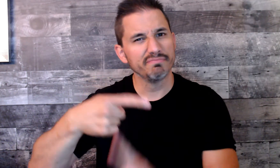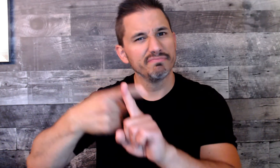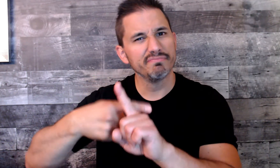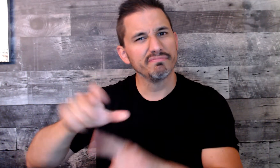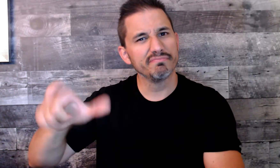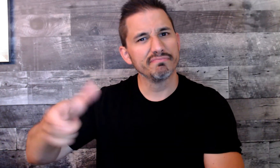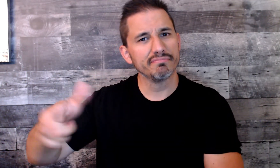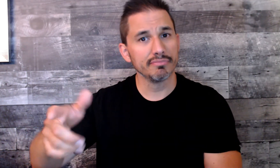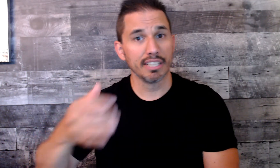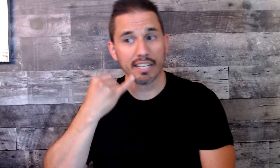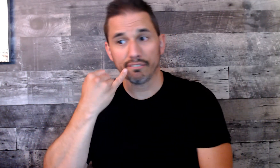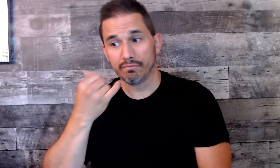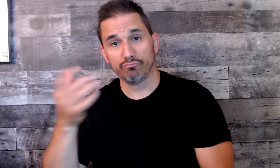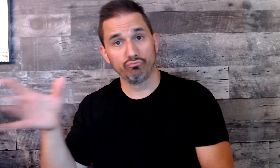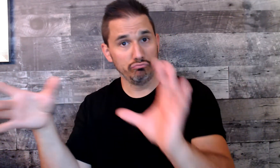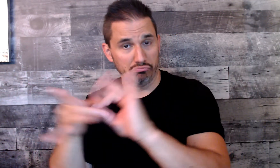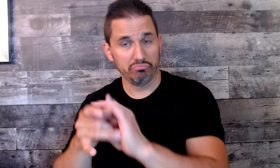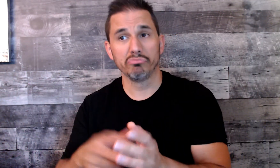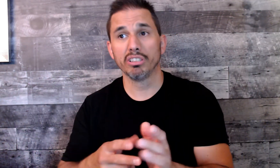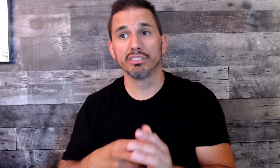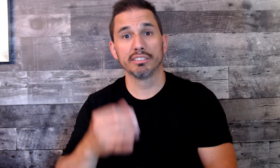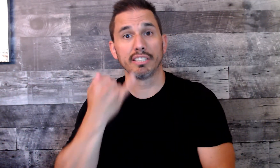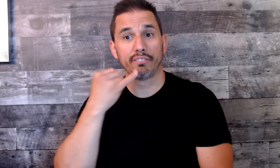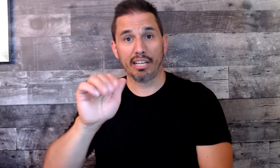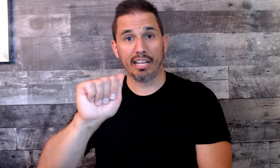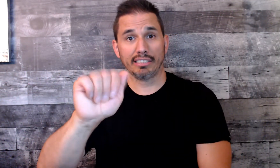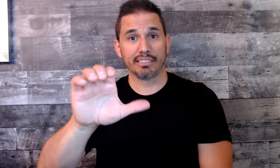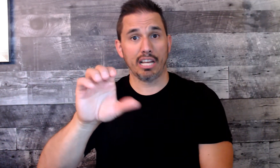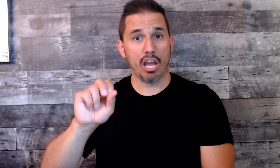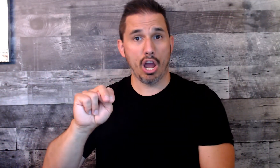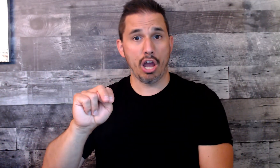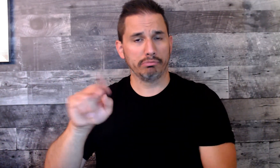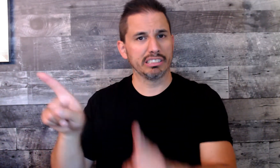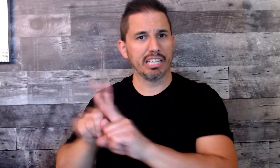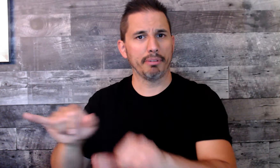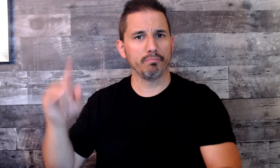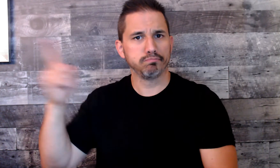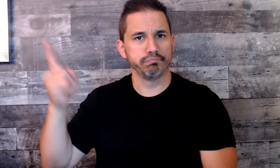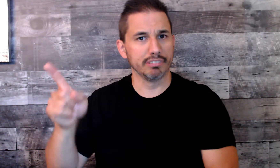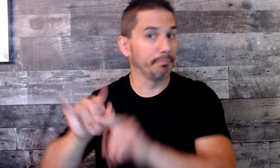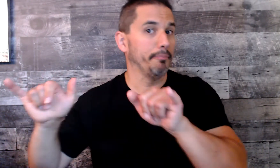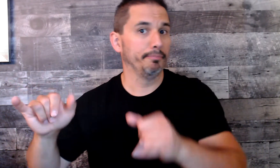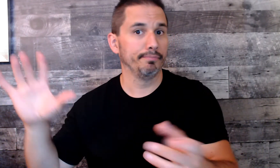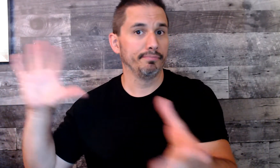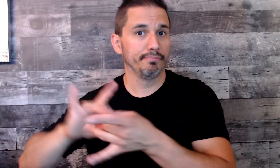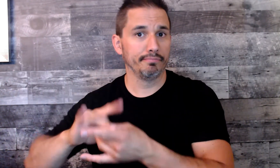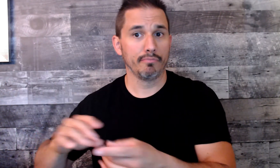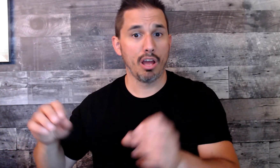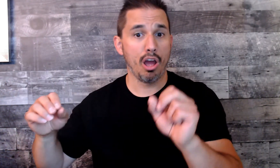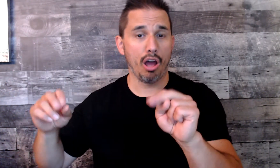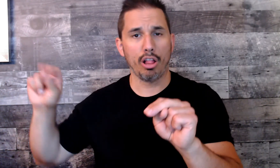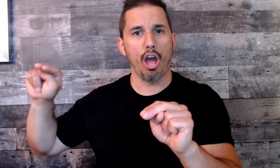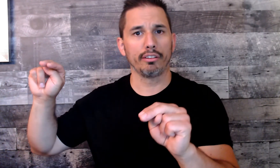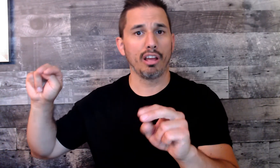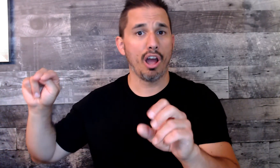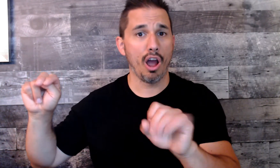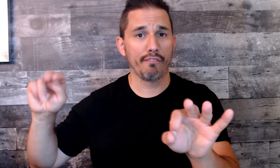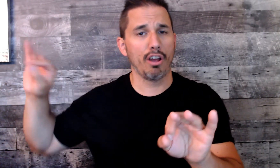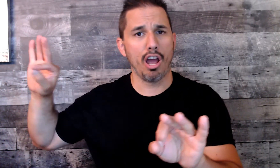could also have this connected to your smart thermostat in your home, so that whenever the air conditioning turns on, this fan turns on as well,